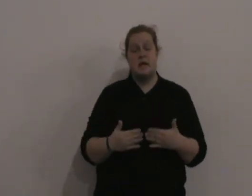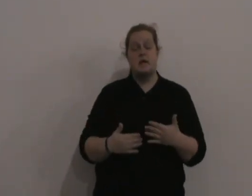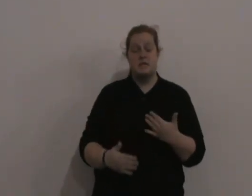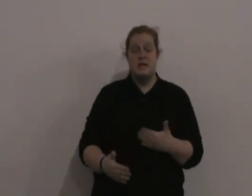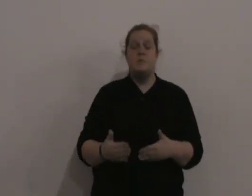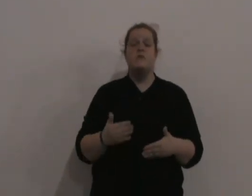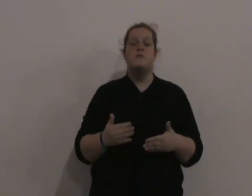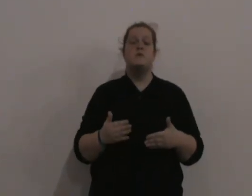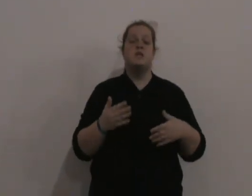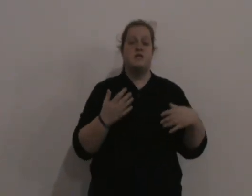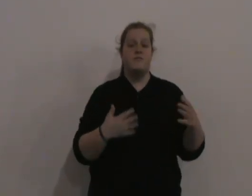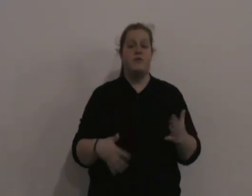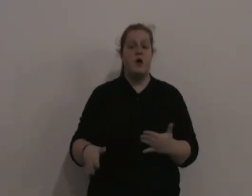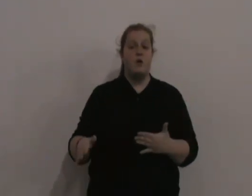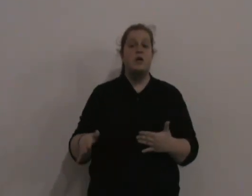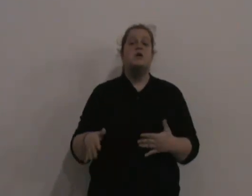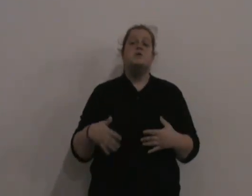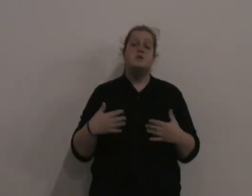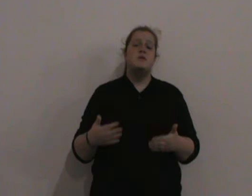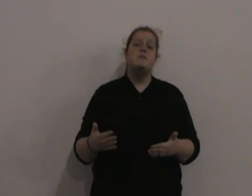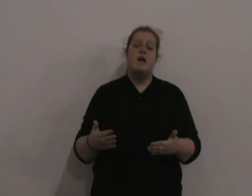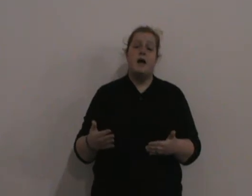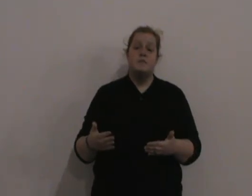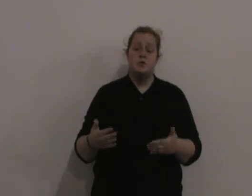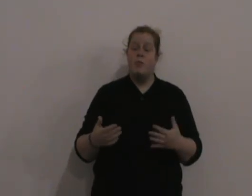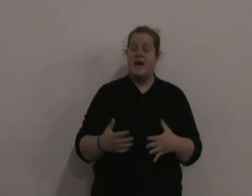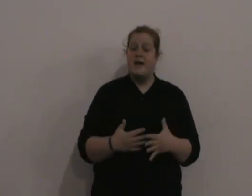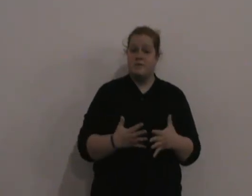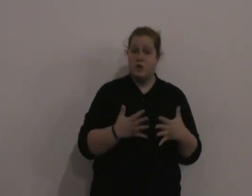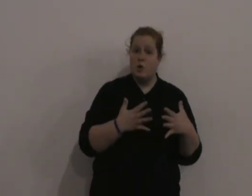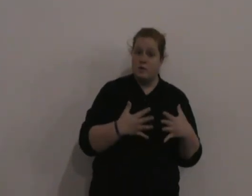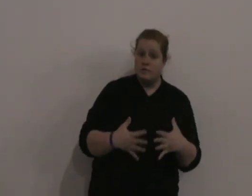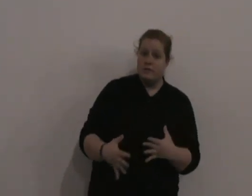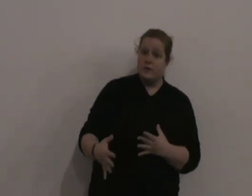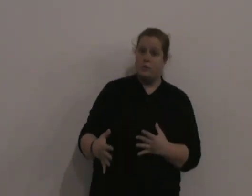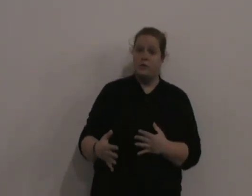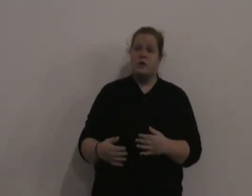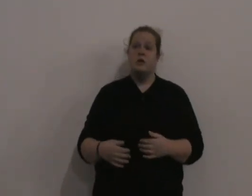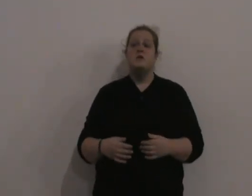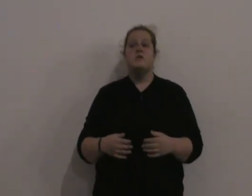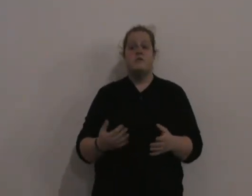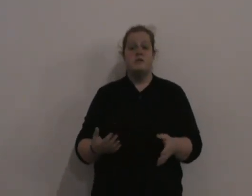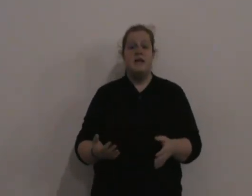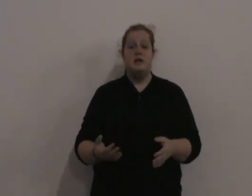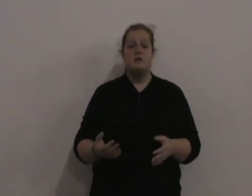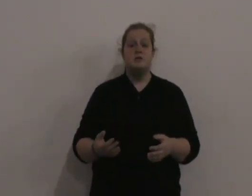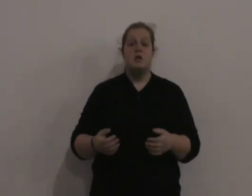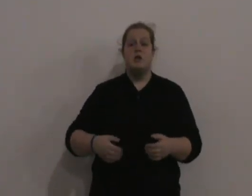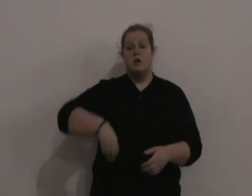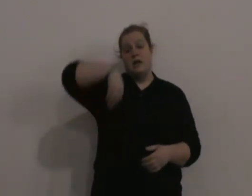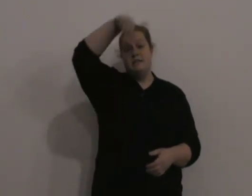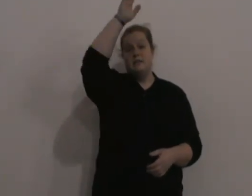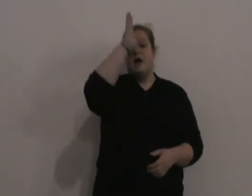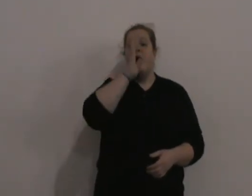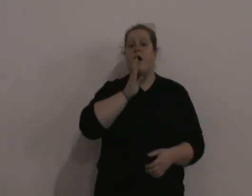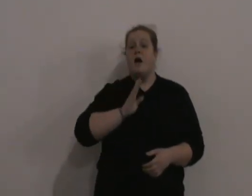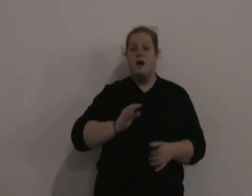the tempo of the music and the flow. So sometimes you might have to go on the flow. So for the tenors, it's